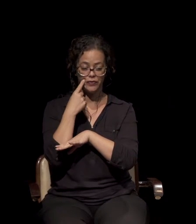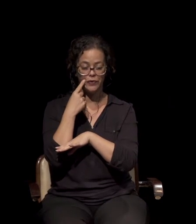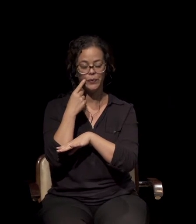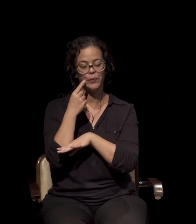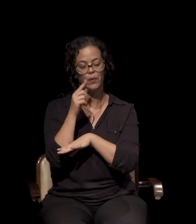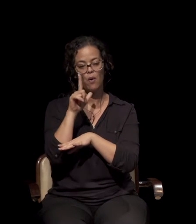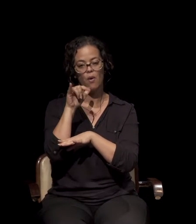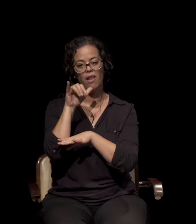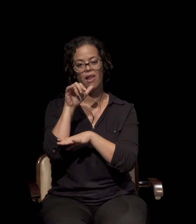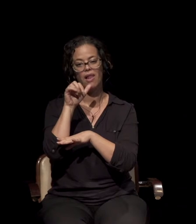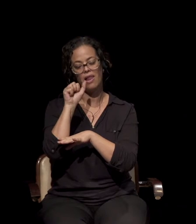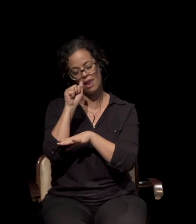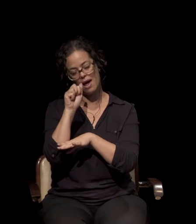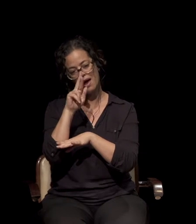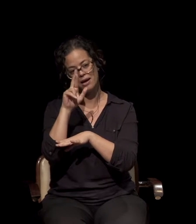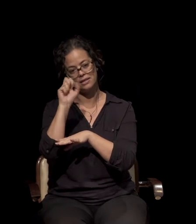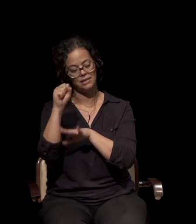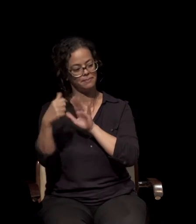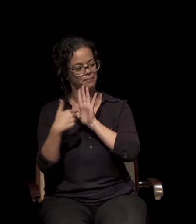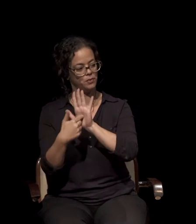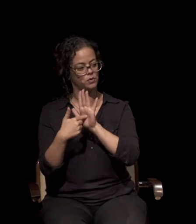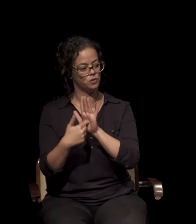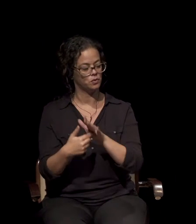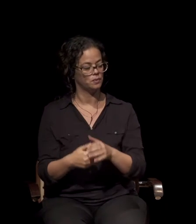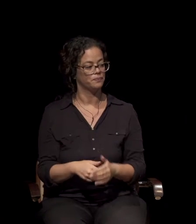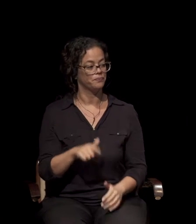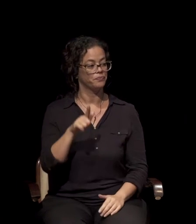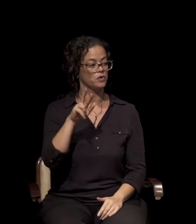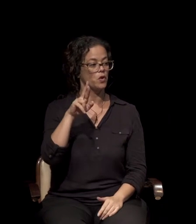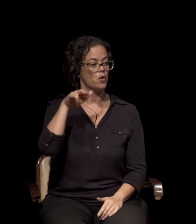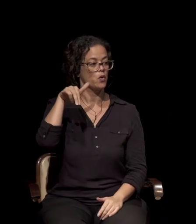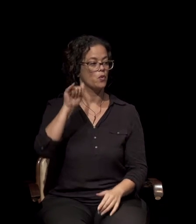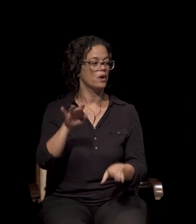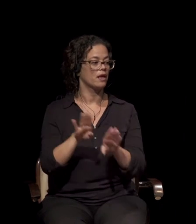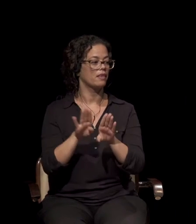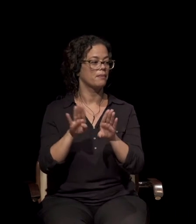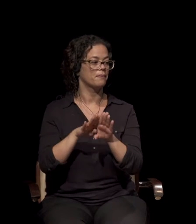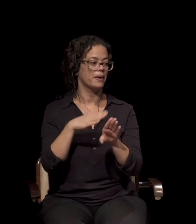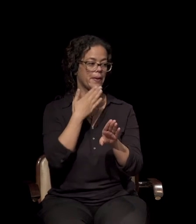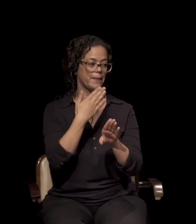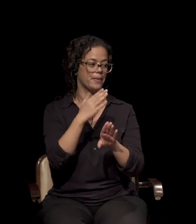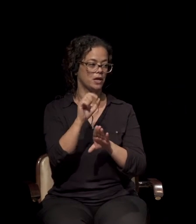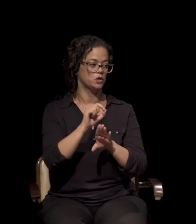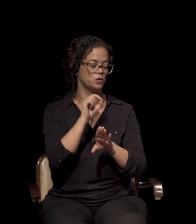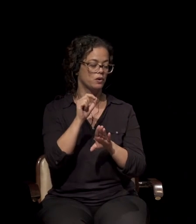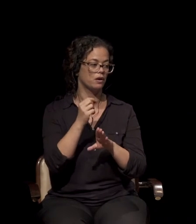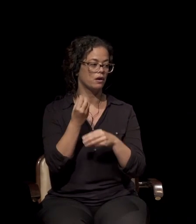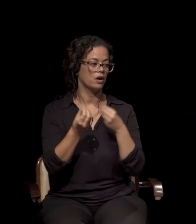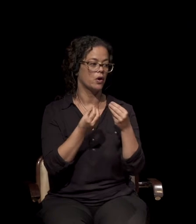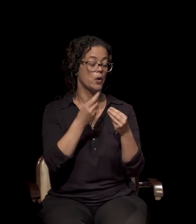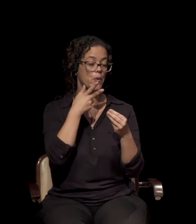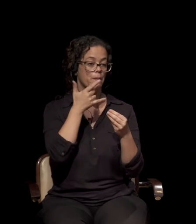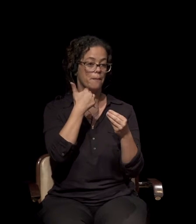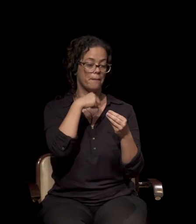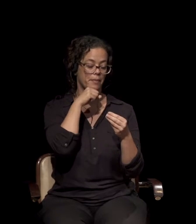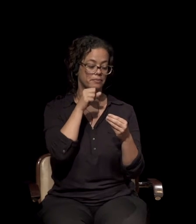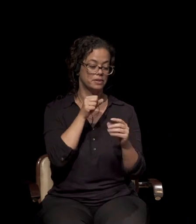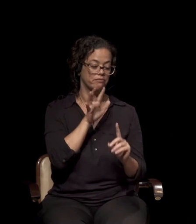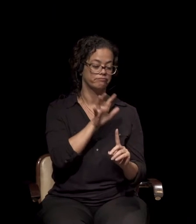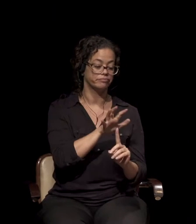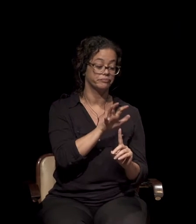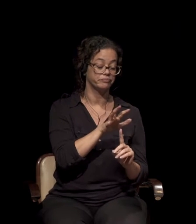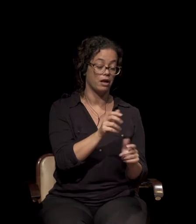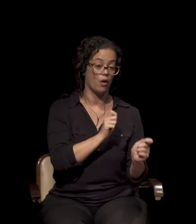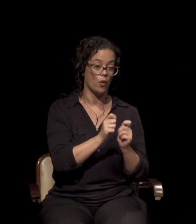On the other hand, Gray asks parents to be less worried about the influence of play on their offspring. And I quote him, "Violent play